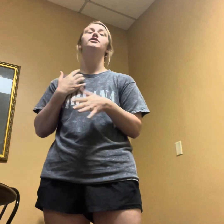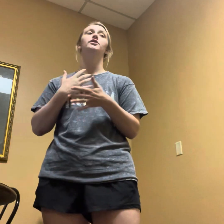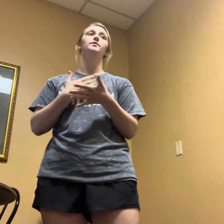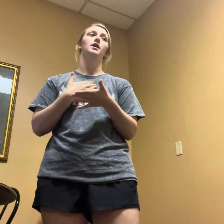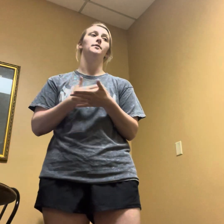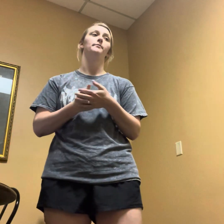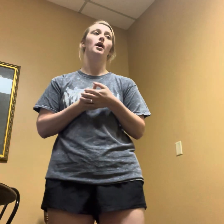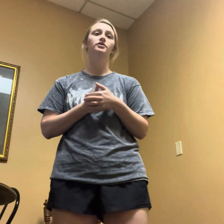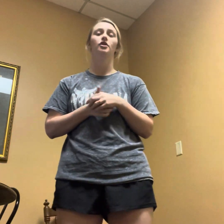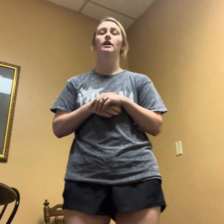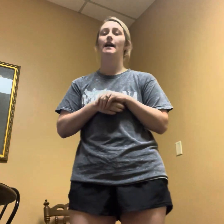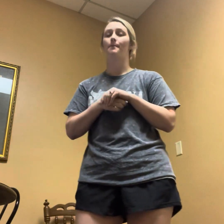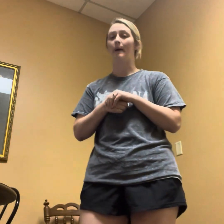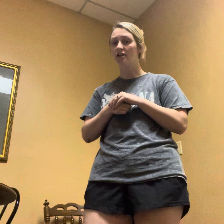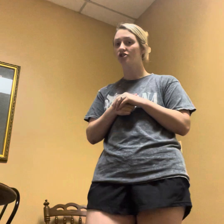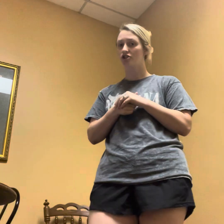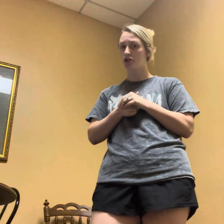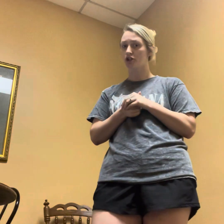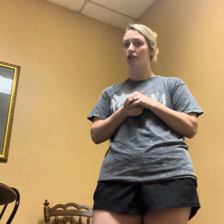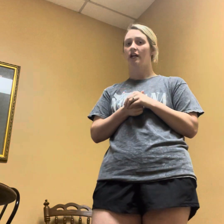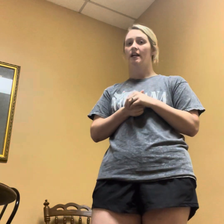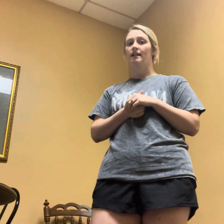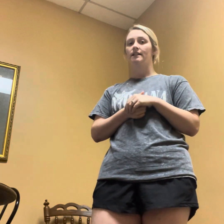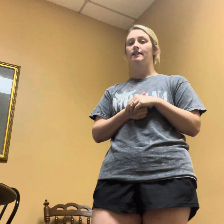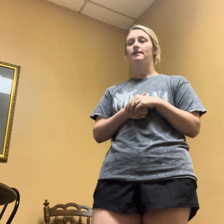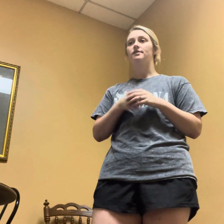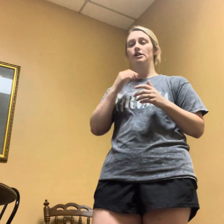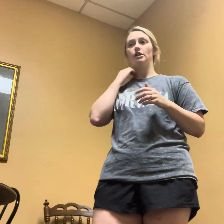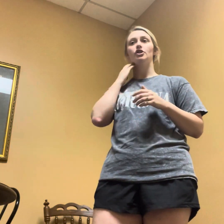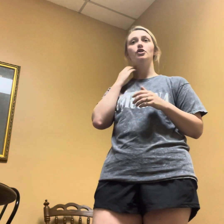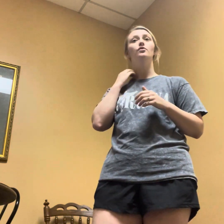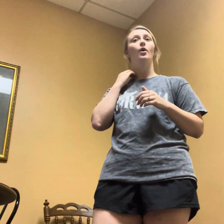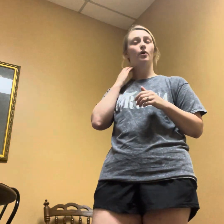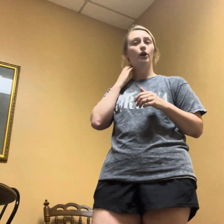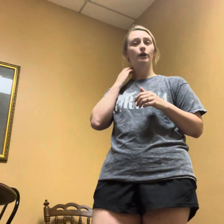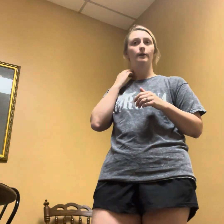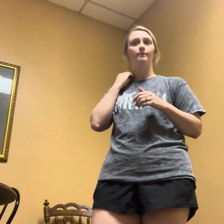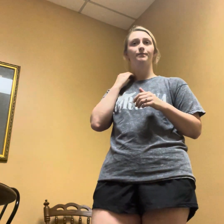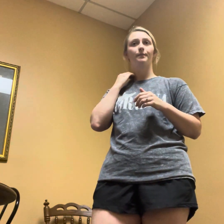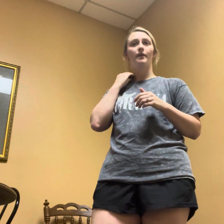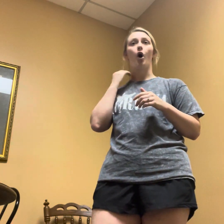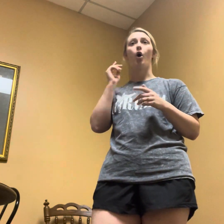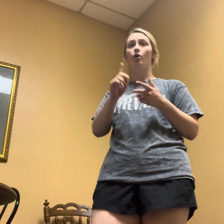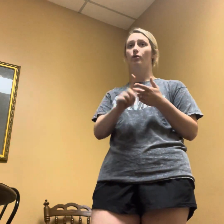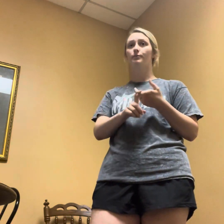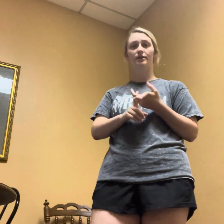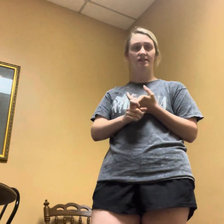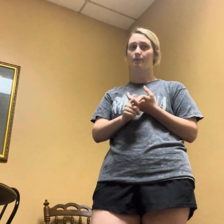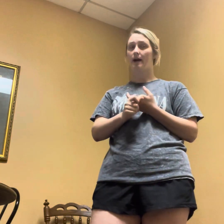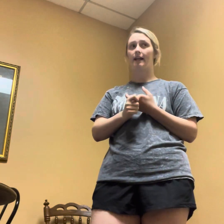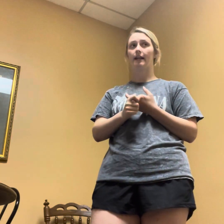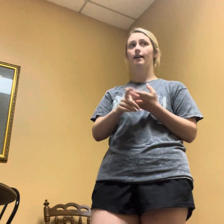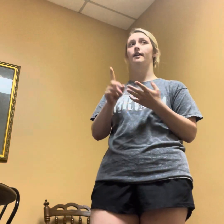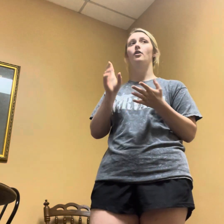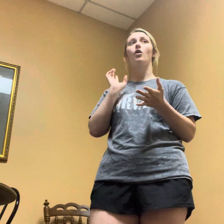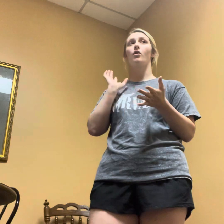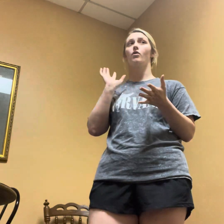to monitor and make sure that you are all participating and